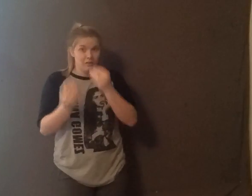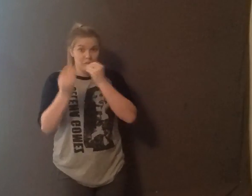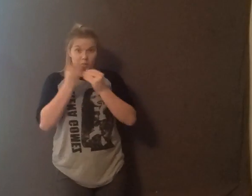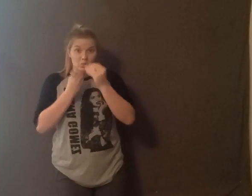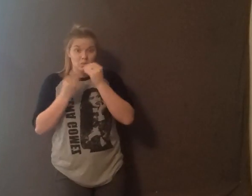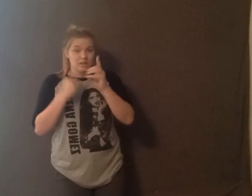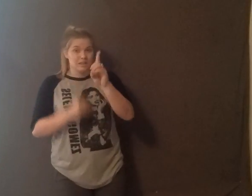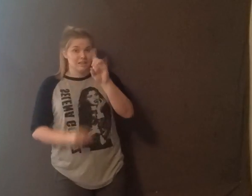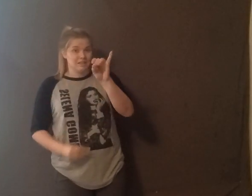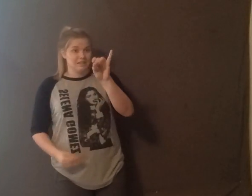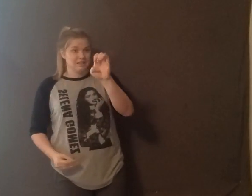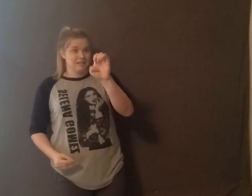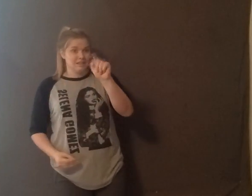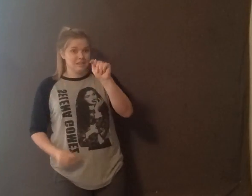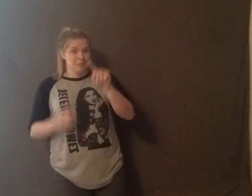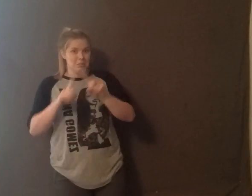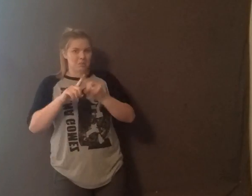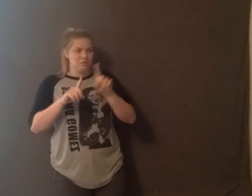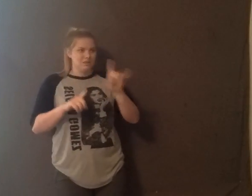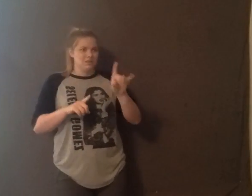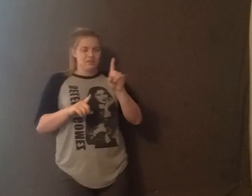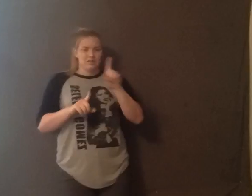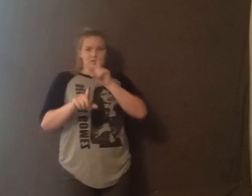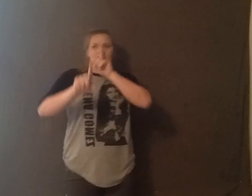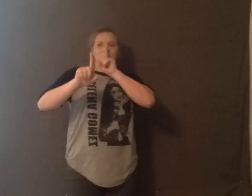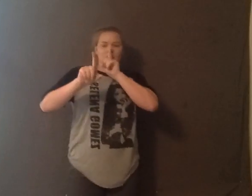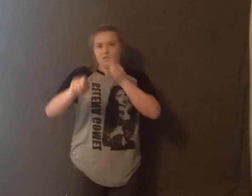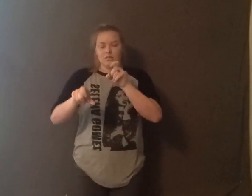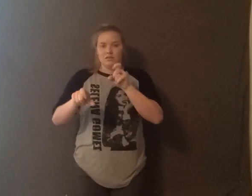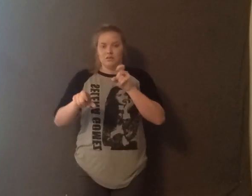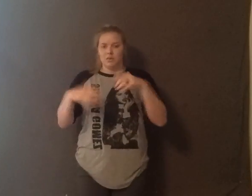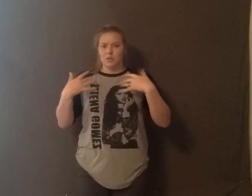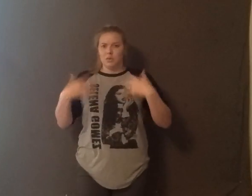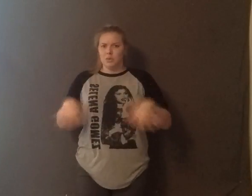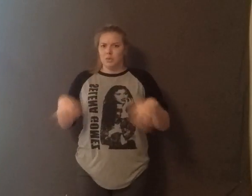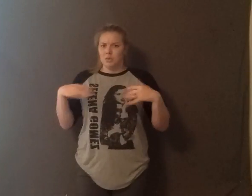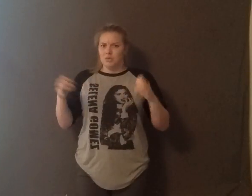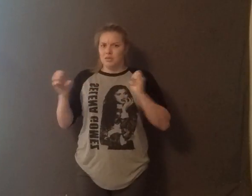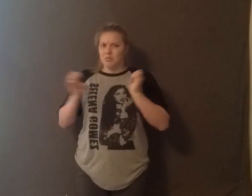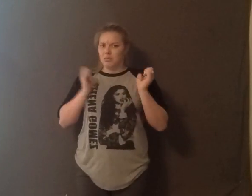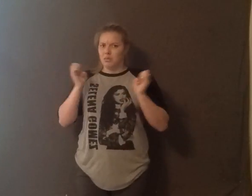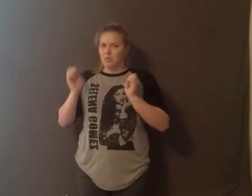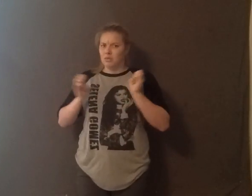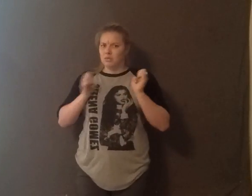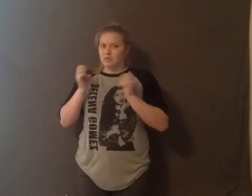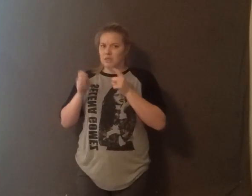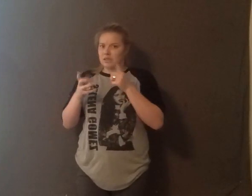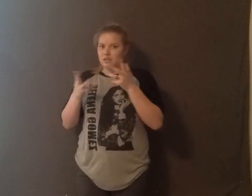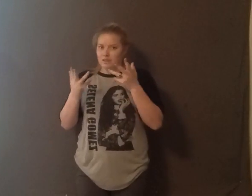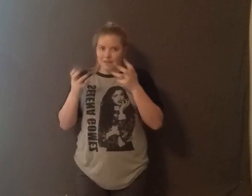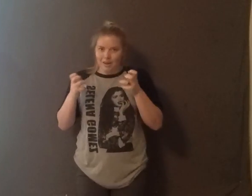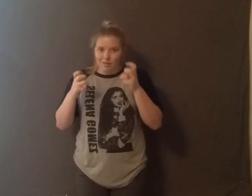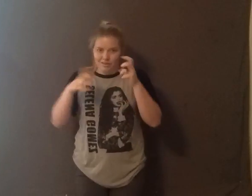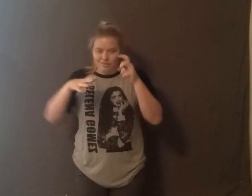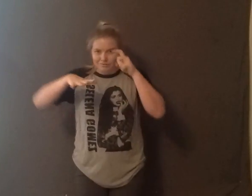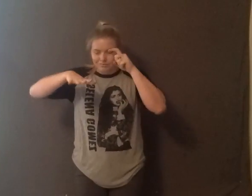an emotional reaction to my question made it feel I was digging into something that he didn't want uncovered. I had always thought there was no